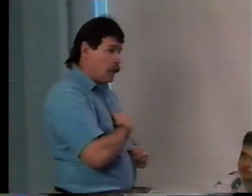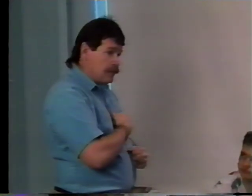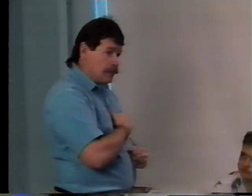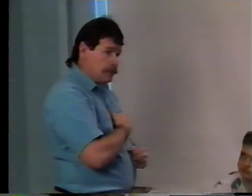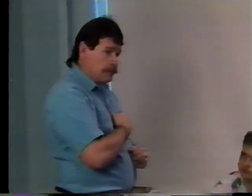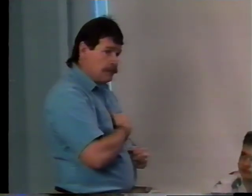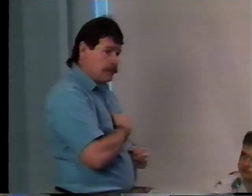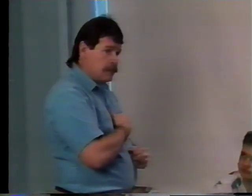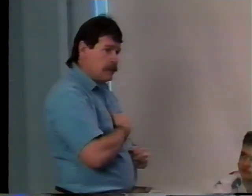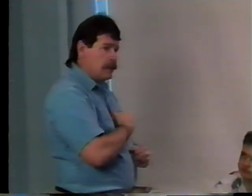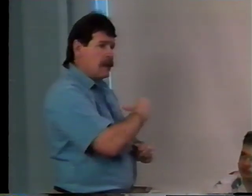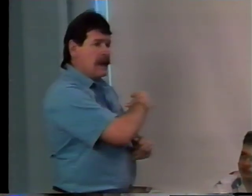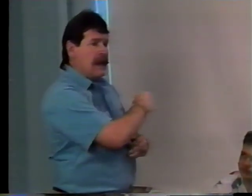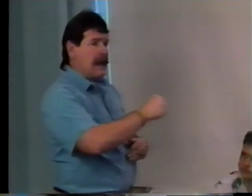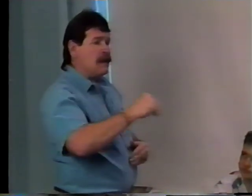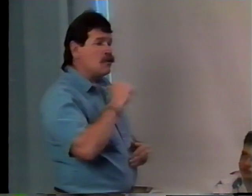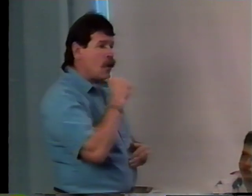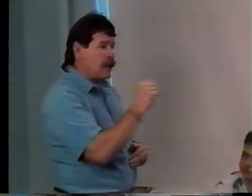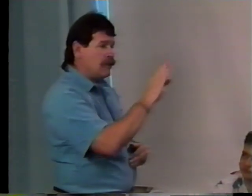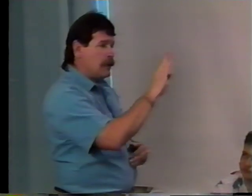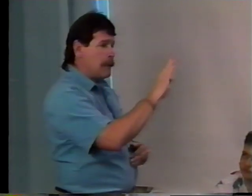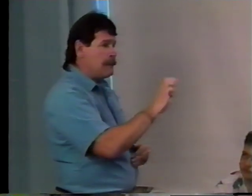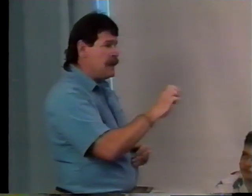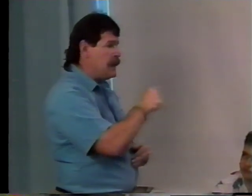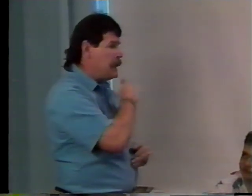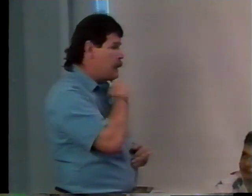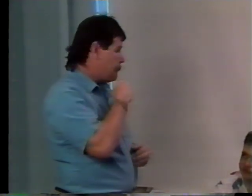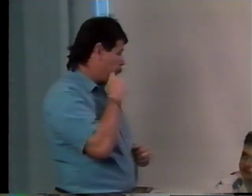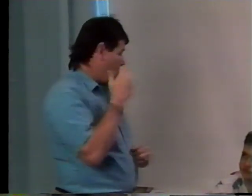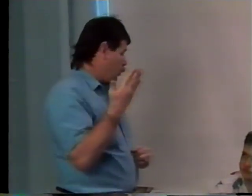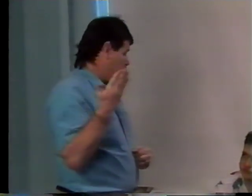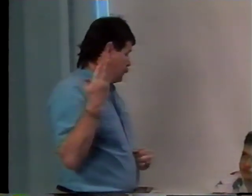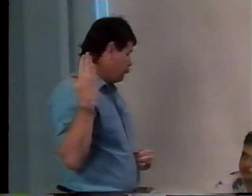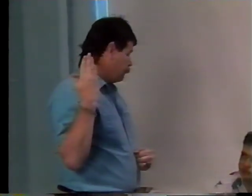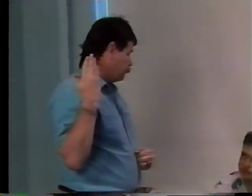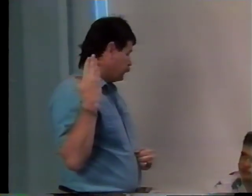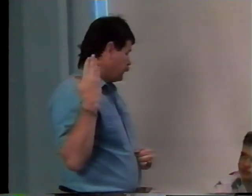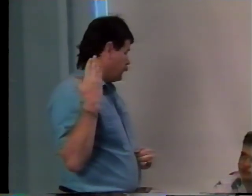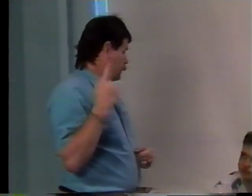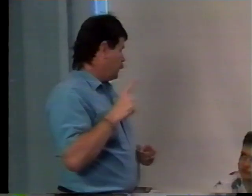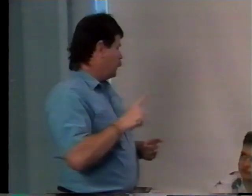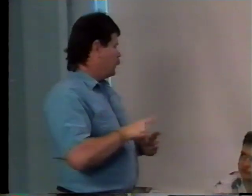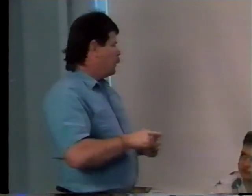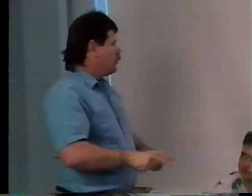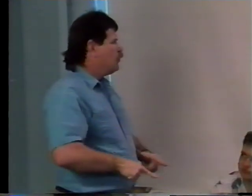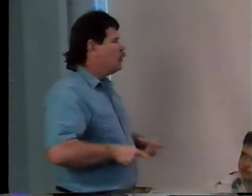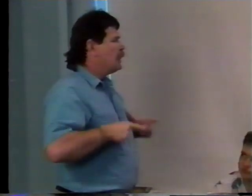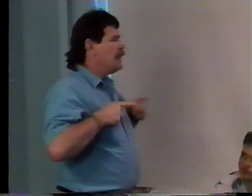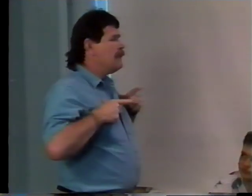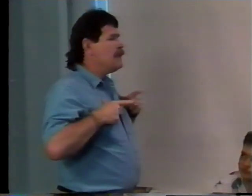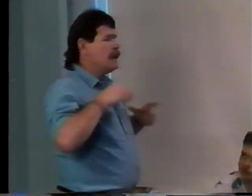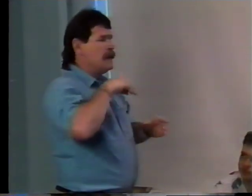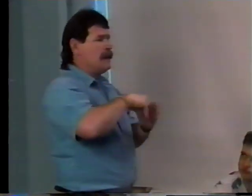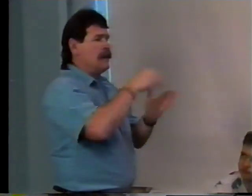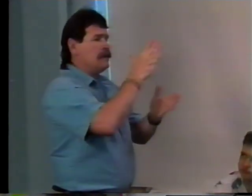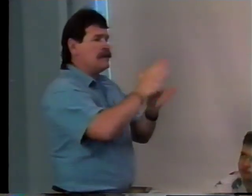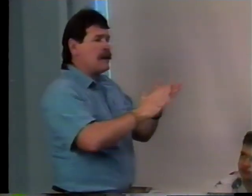myself and not be bored, to live in